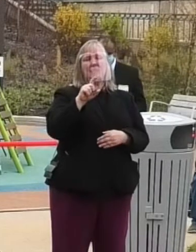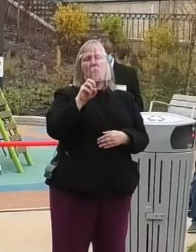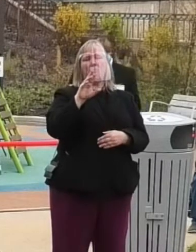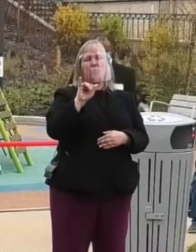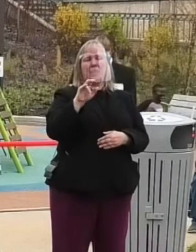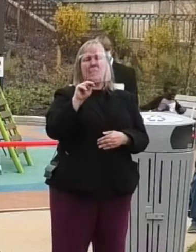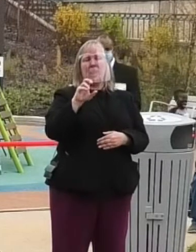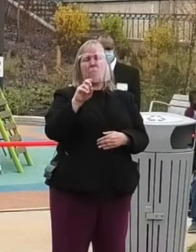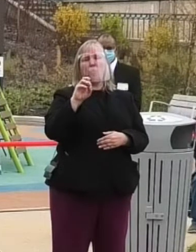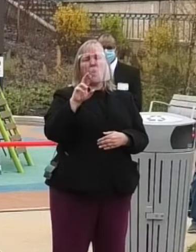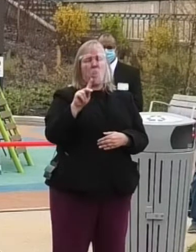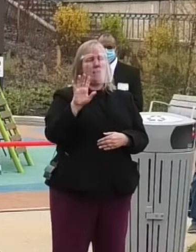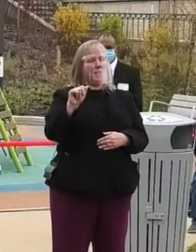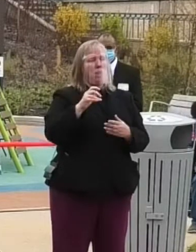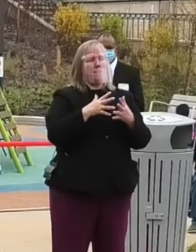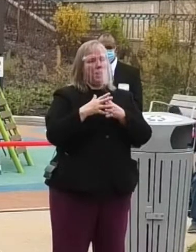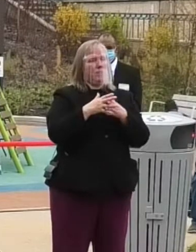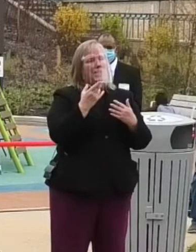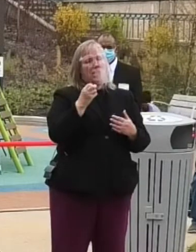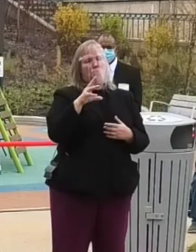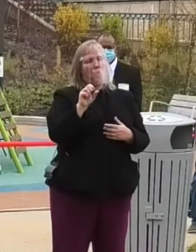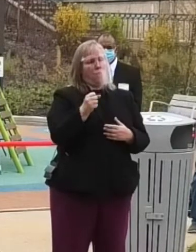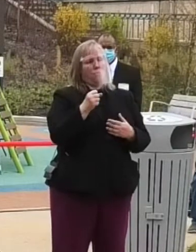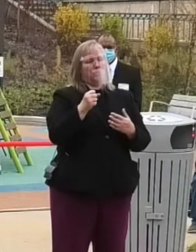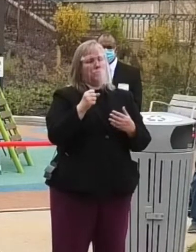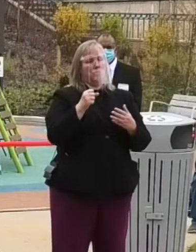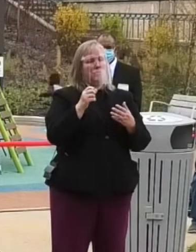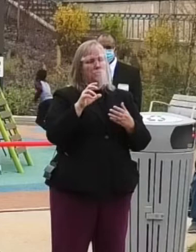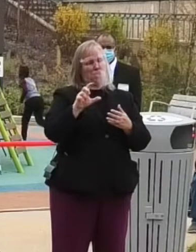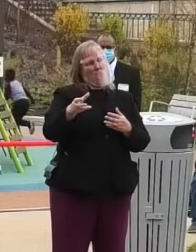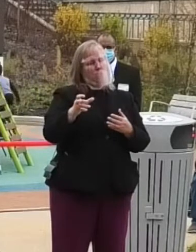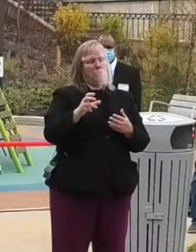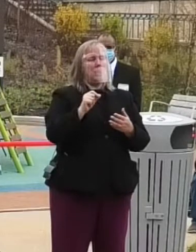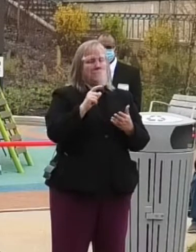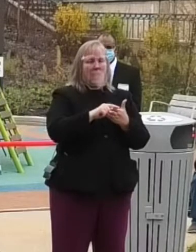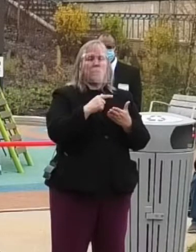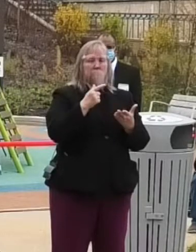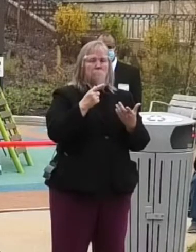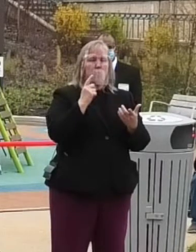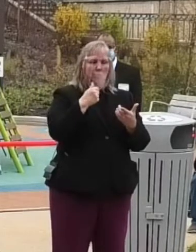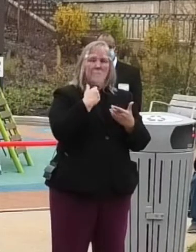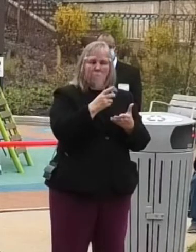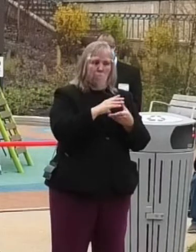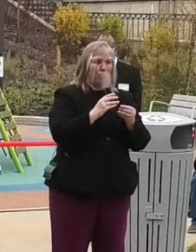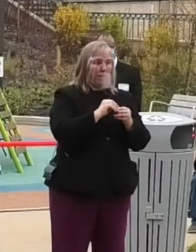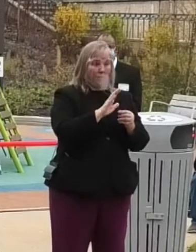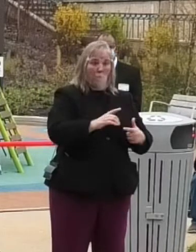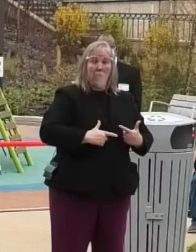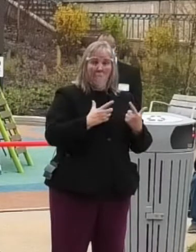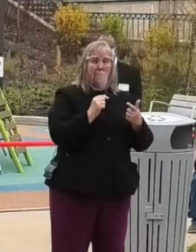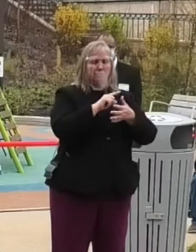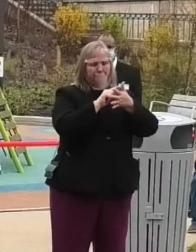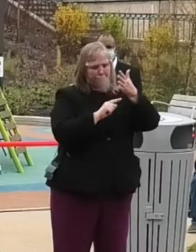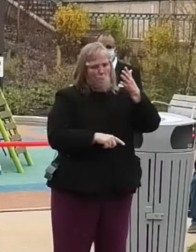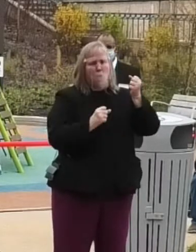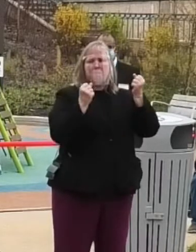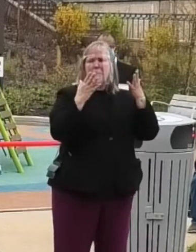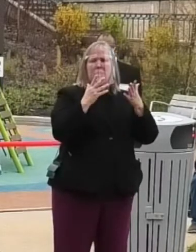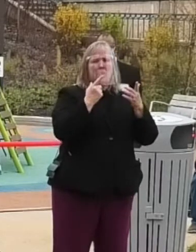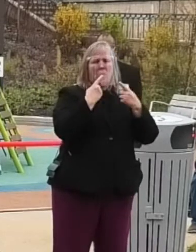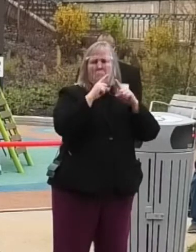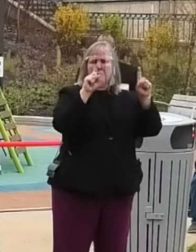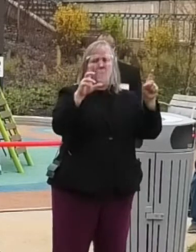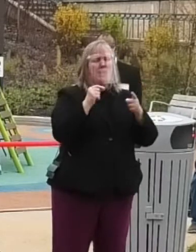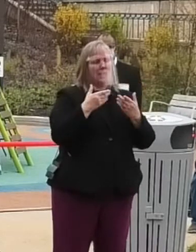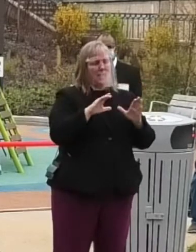channel. The episode will tell the story of Millie's incredible life, her many, many accomplishments, and allow